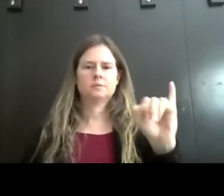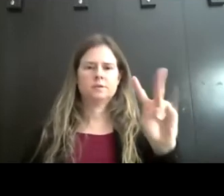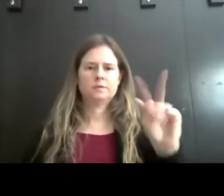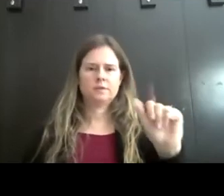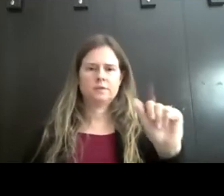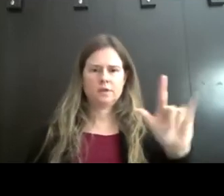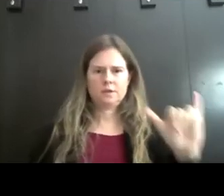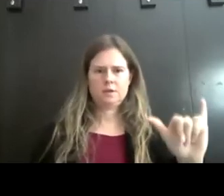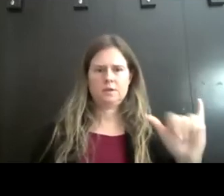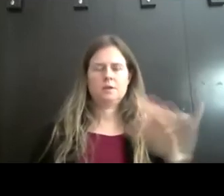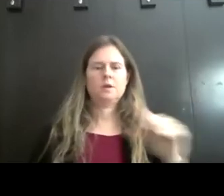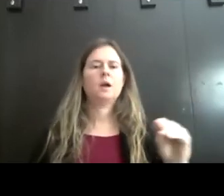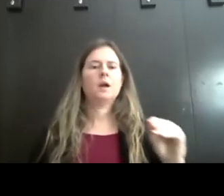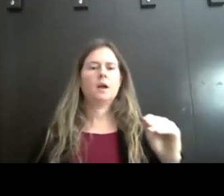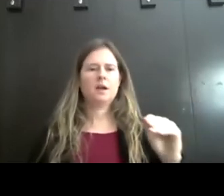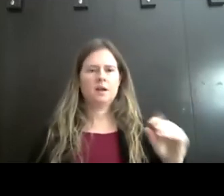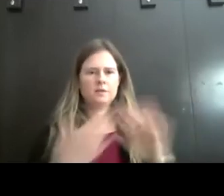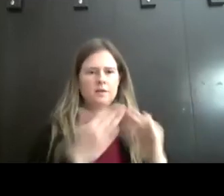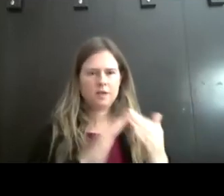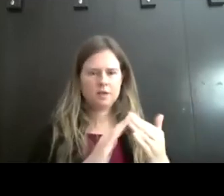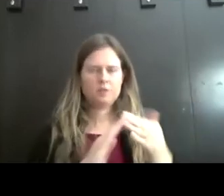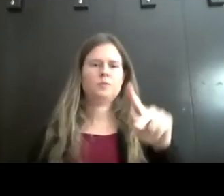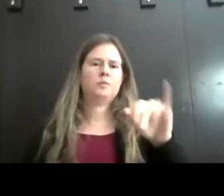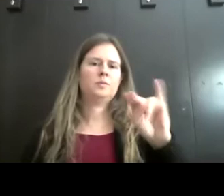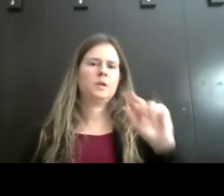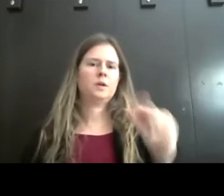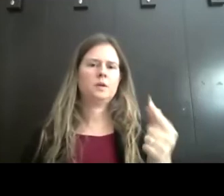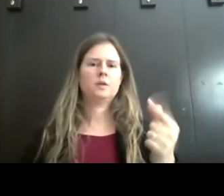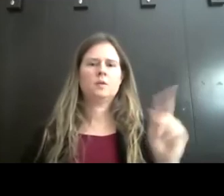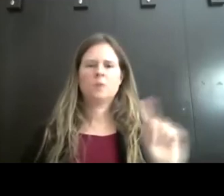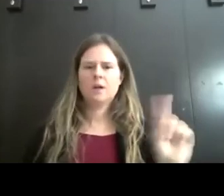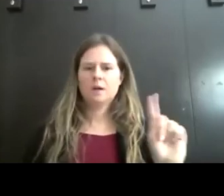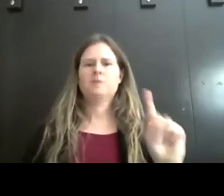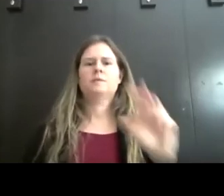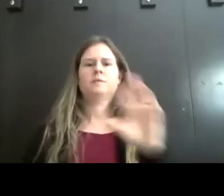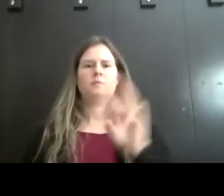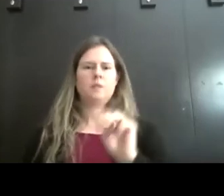Piang near what is today modern day Magic Mountain.